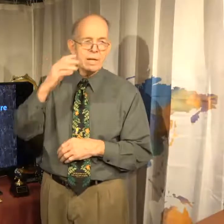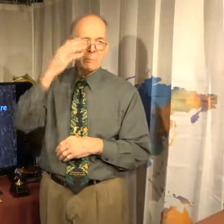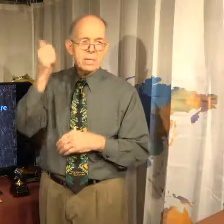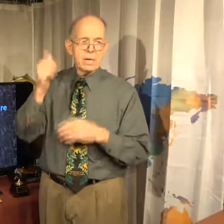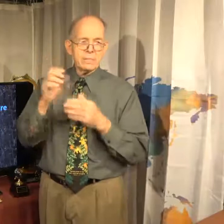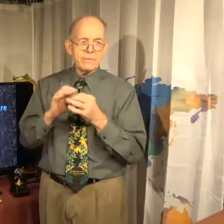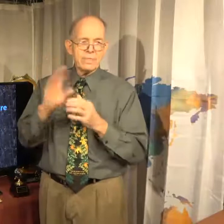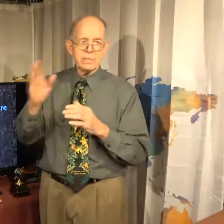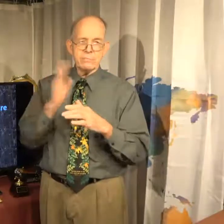Because of the